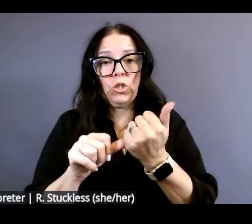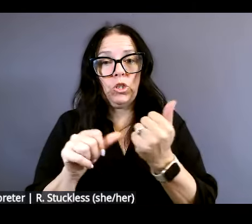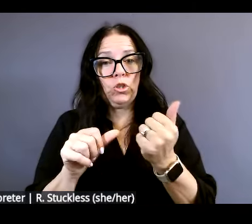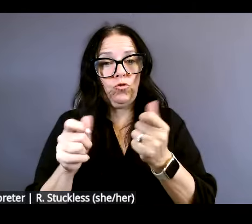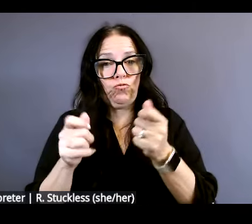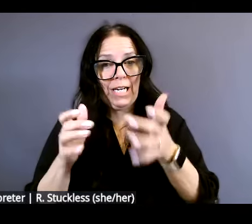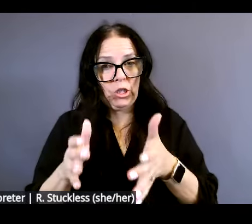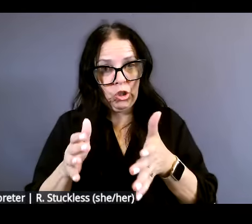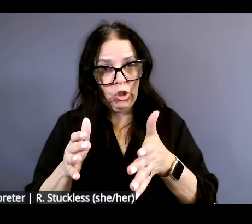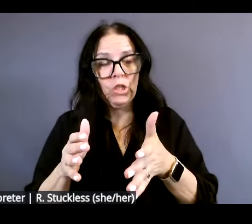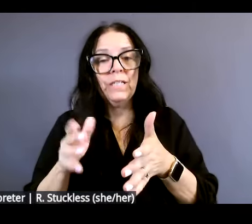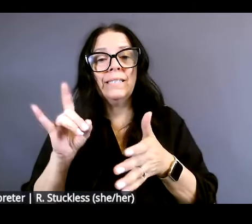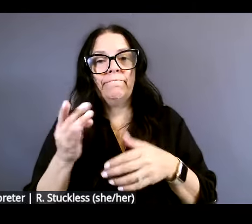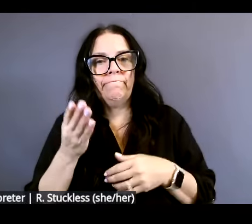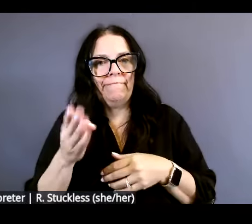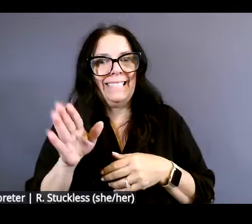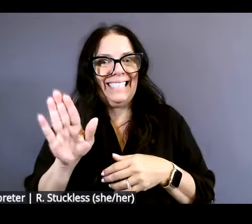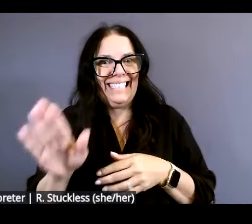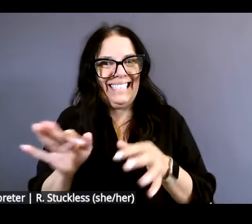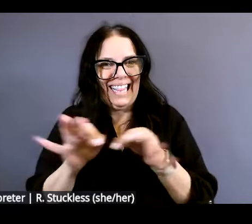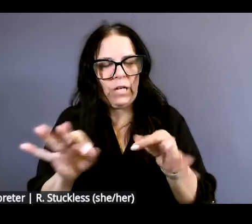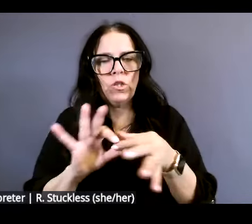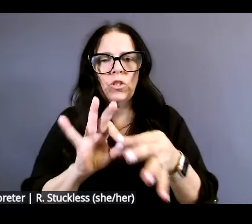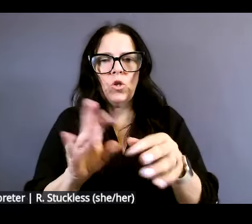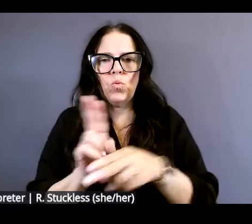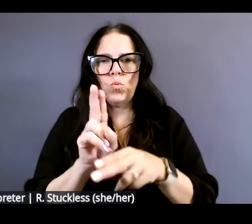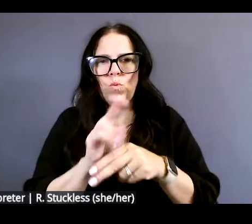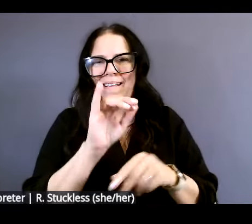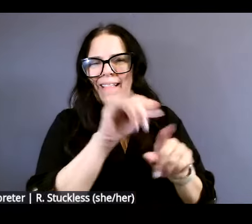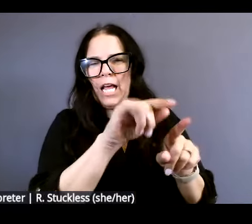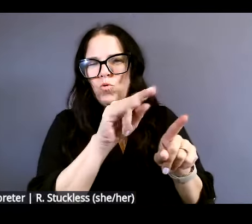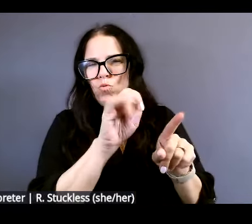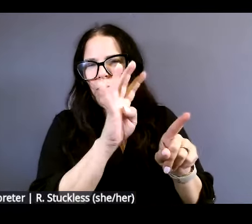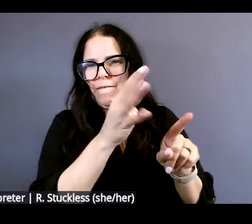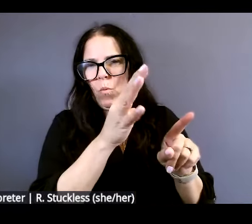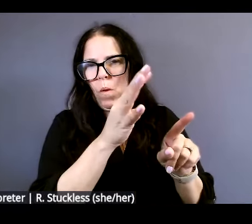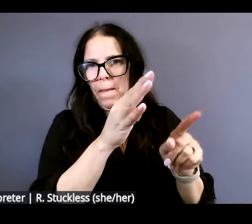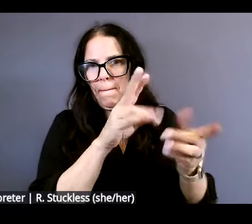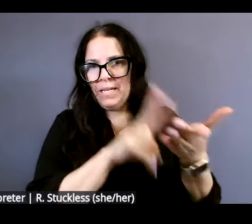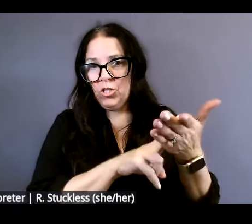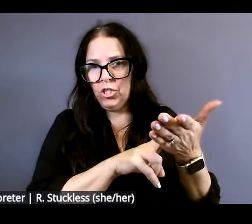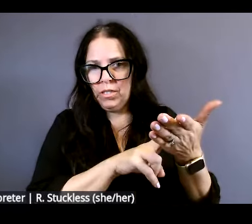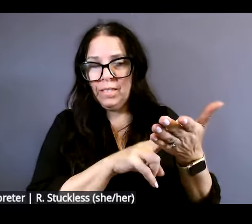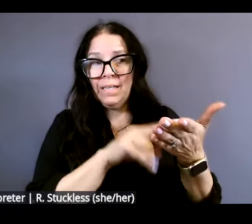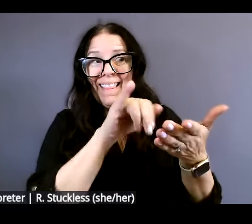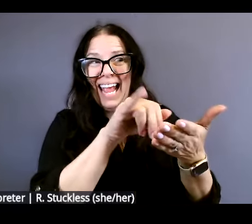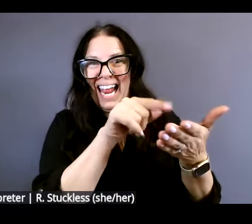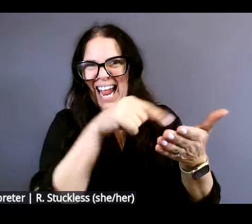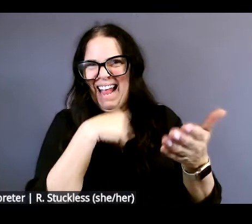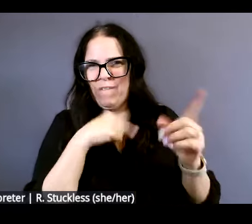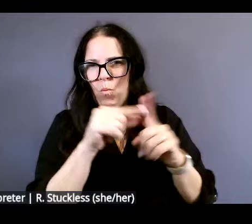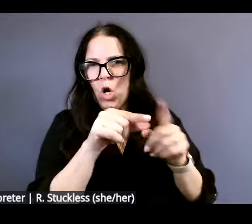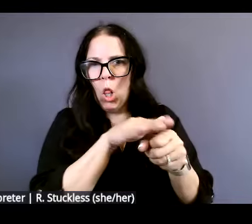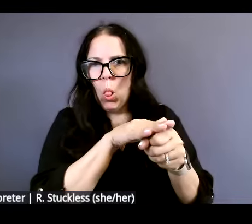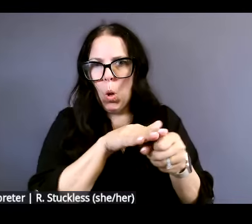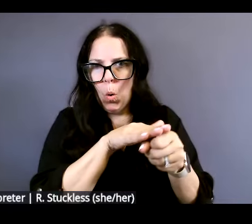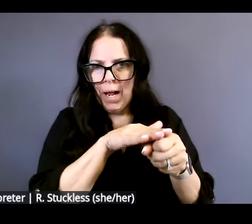on the June 4 petitions using the word local that was withdrawn, why did Invest in My Kids remain